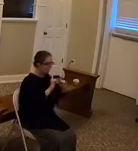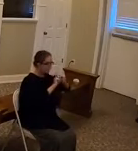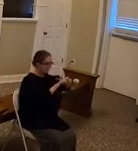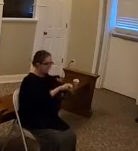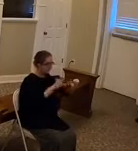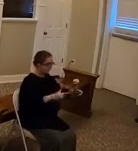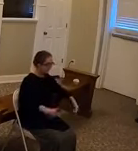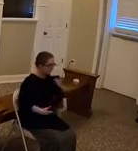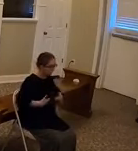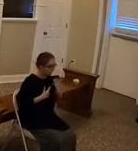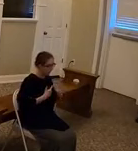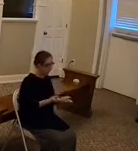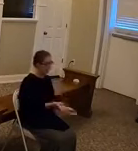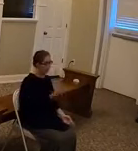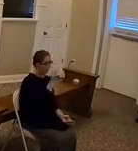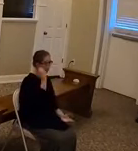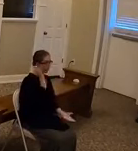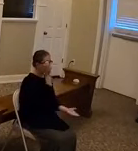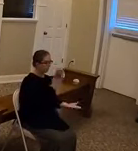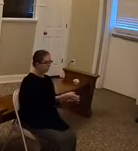depend on your living coming from a cup.